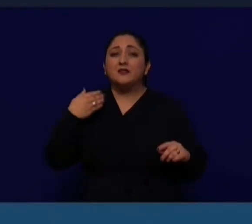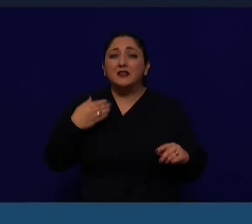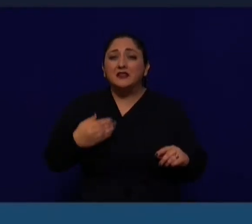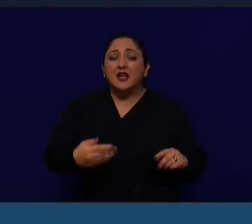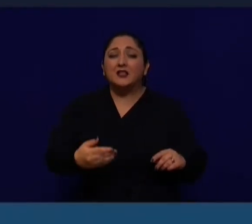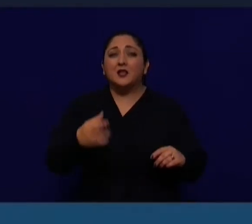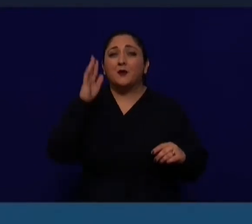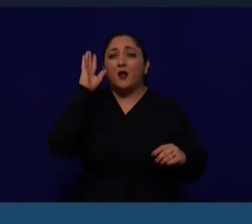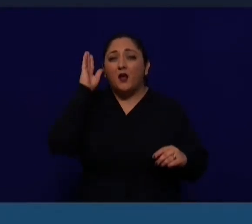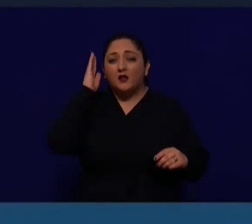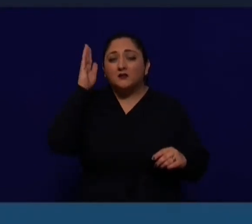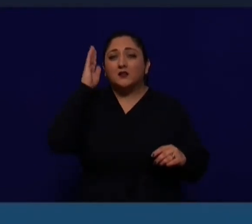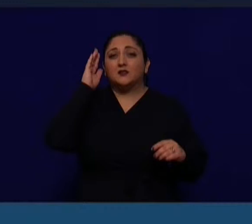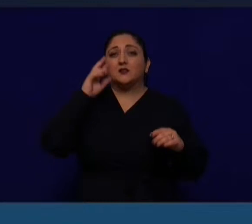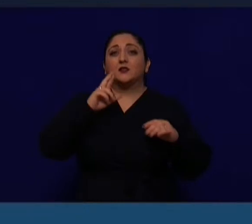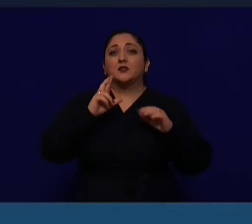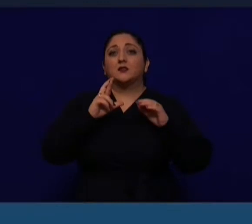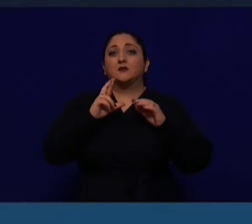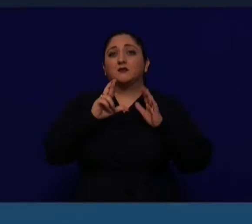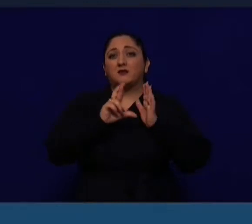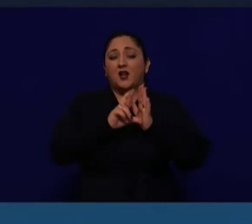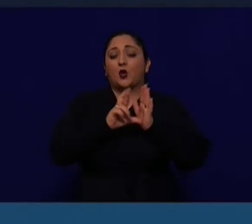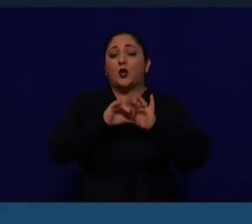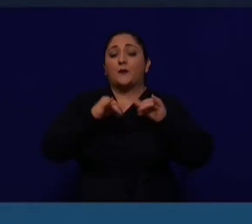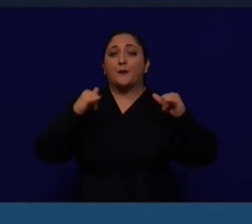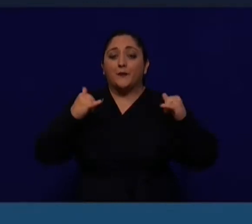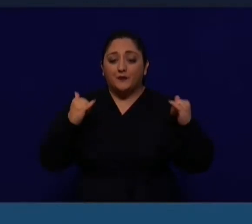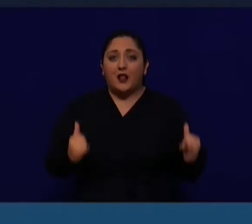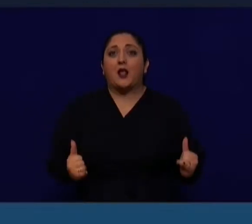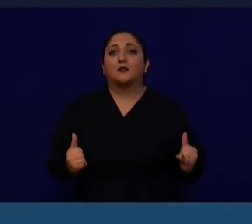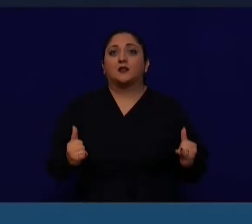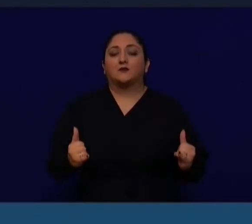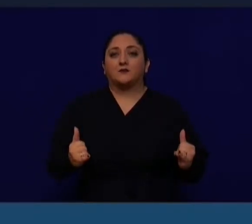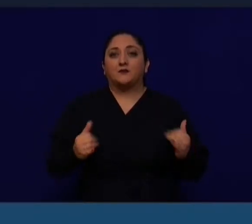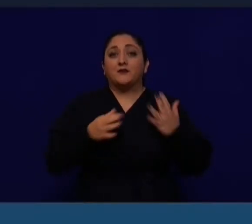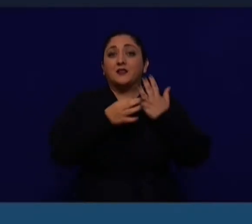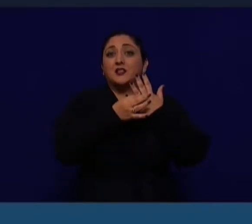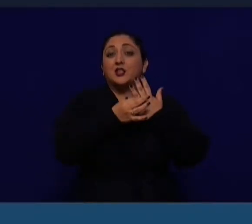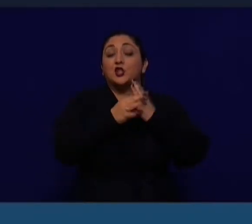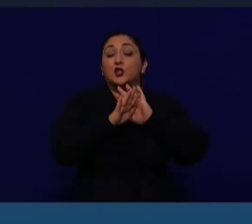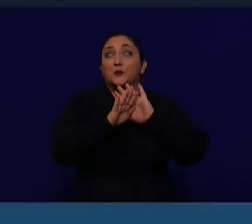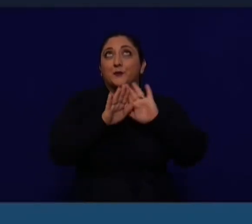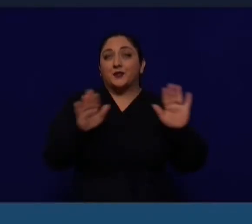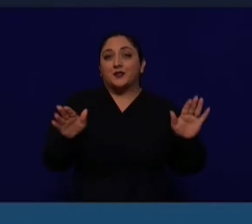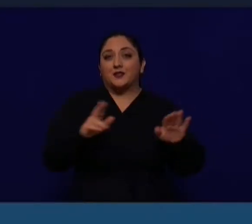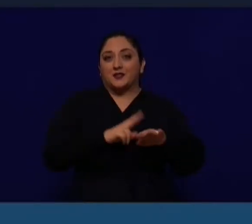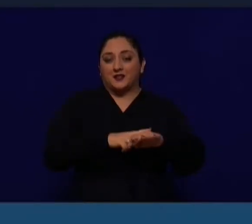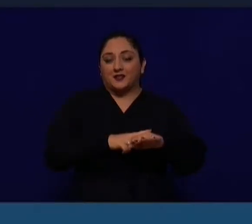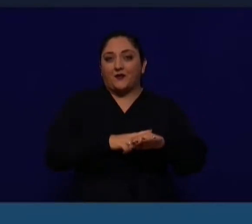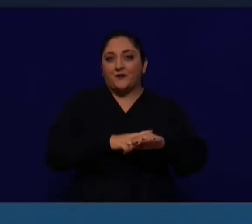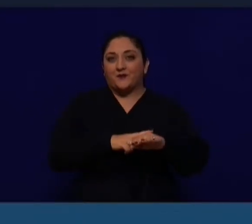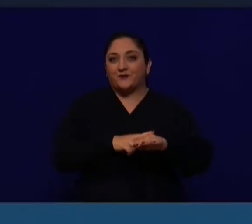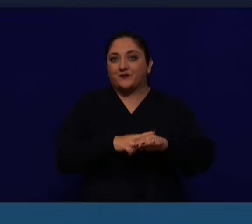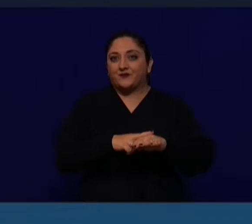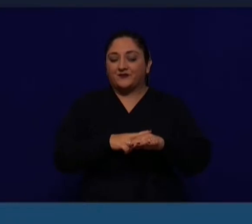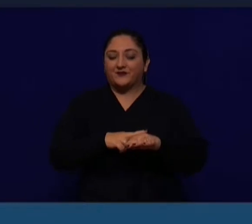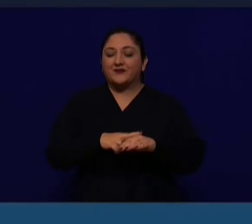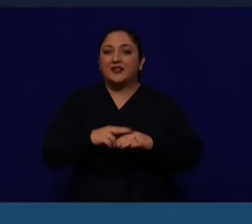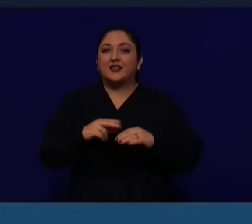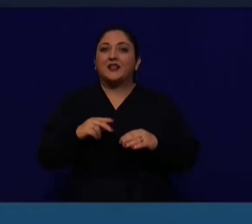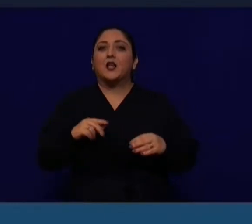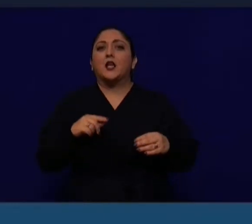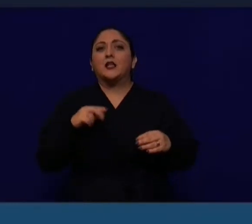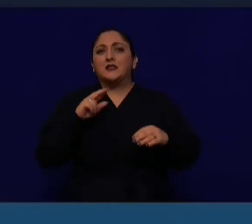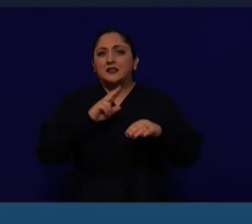li dawn ikunu qegħdin sit down event. Dak huwa ġifieri t-tieġ huwa l-uniku event li jista' jsir. U mbagħad hemm ukoll